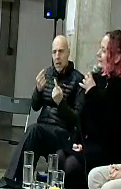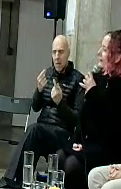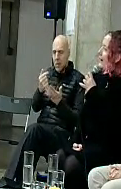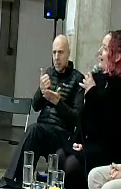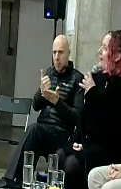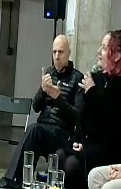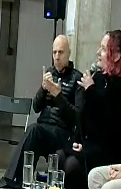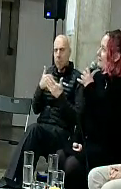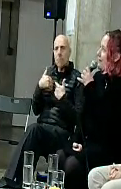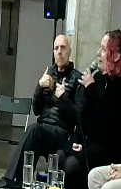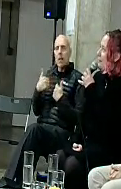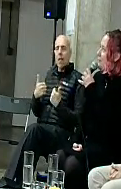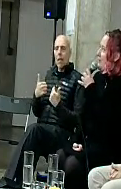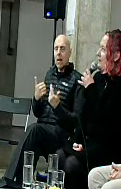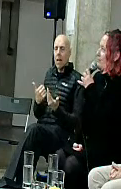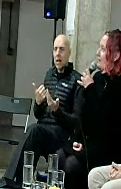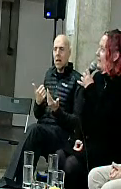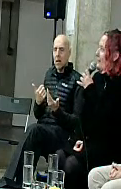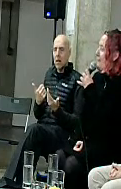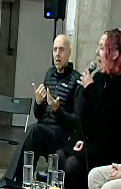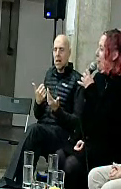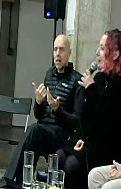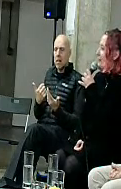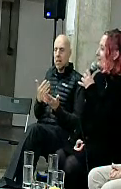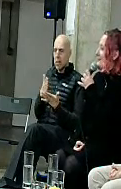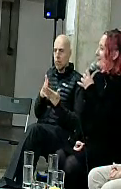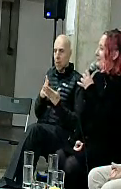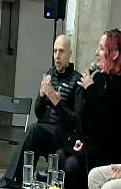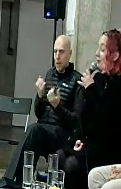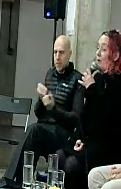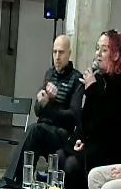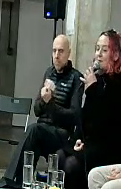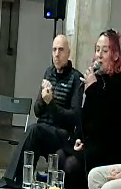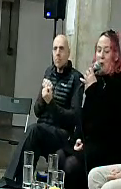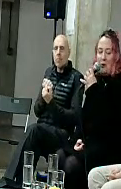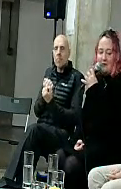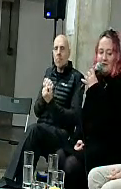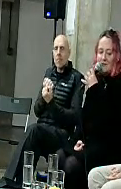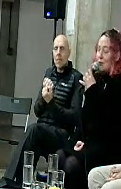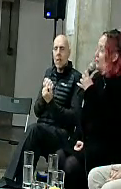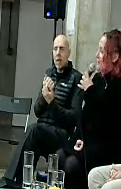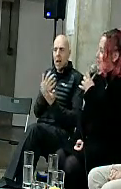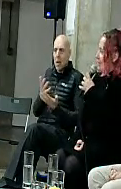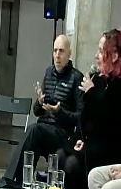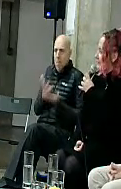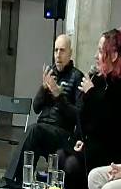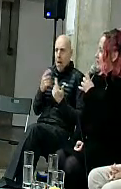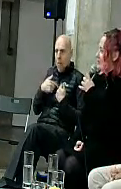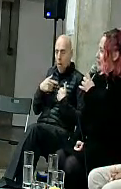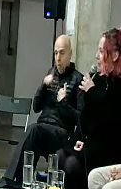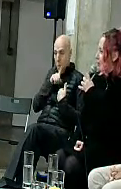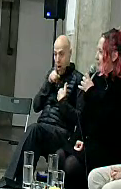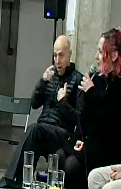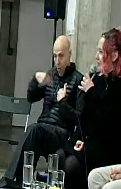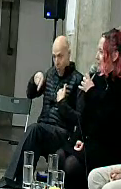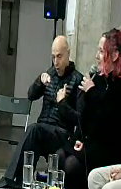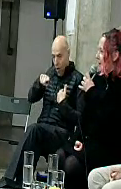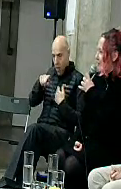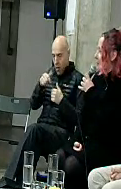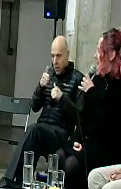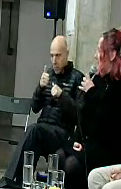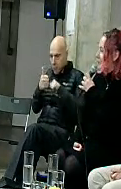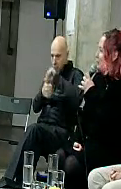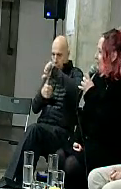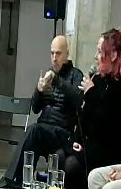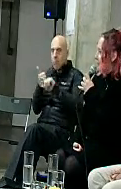healing, and it's really empowering. We all go on for each other. It's not just our own loved ones that we